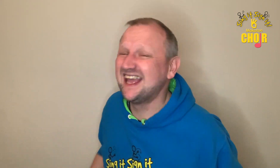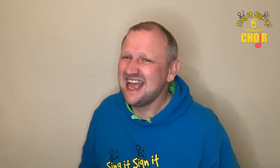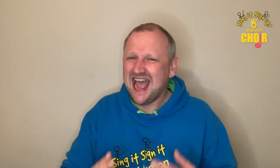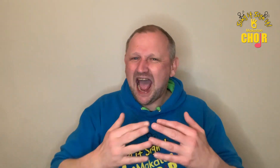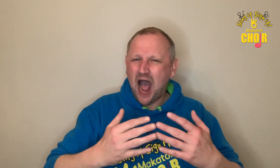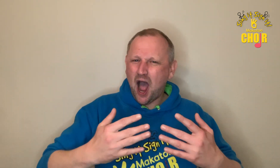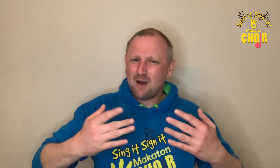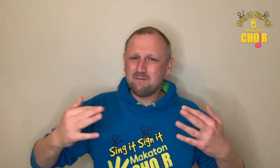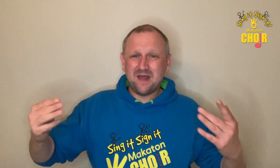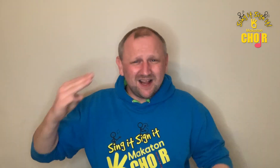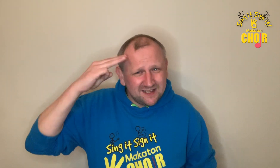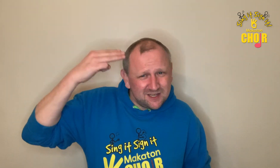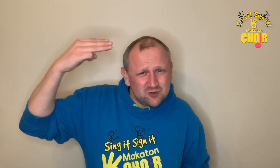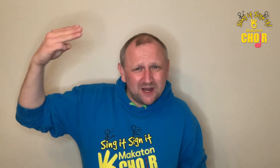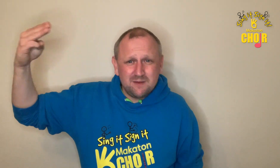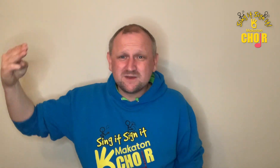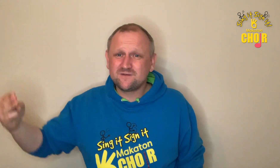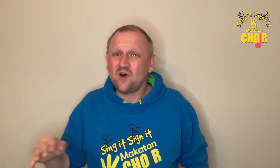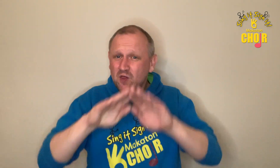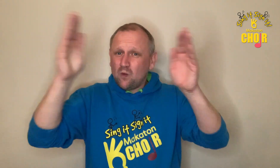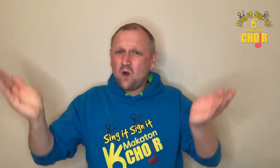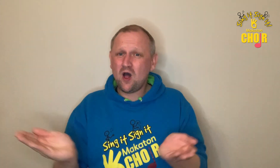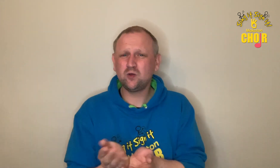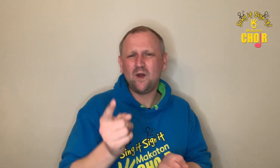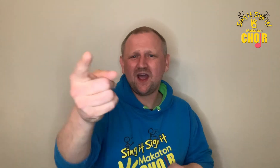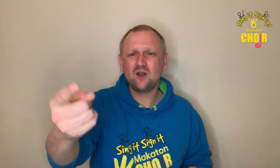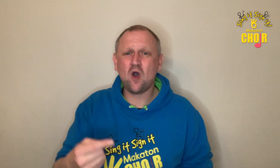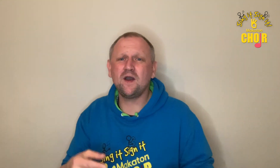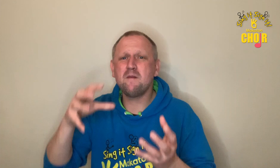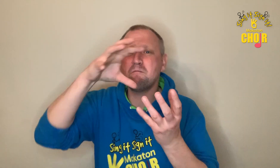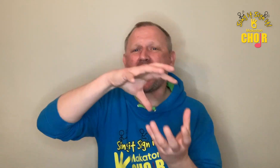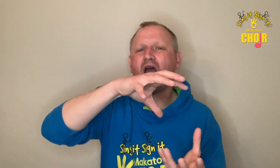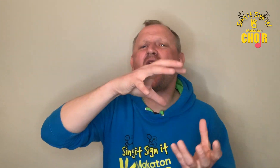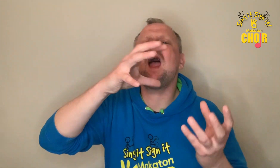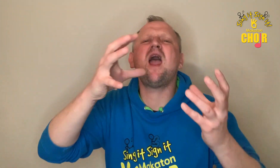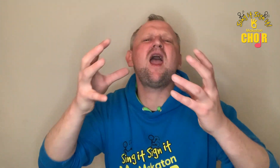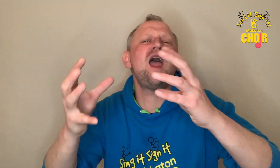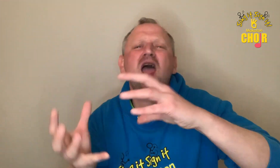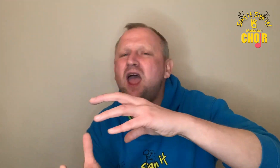A million dreams for the world we're gonna make A